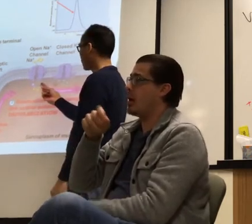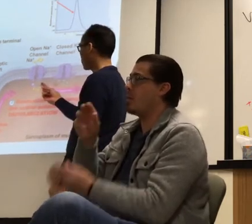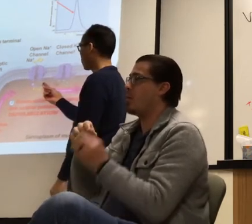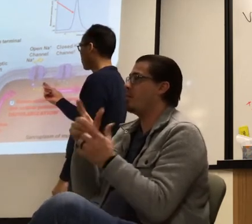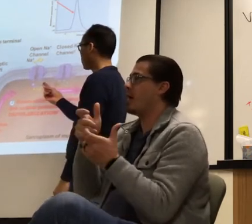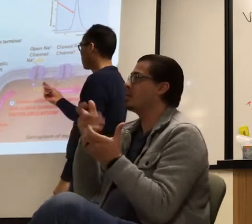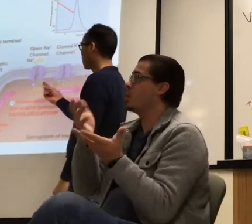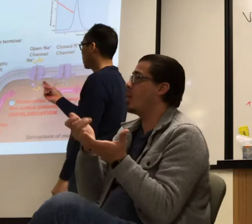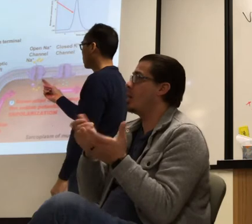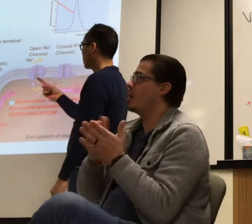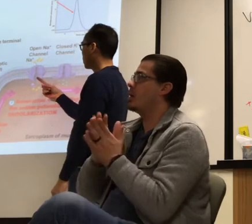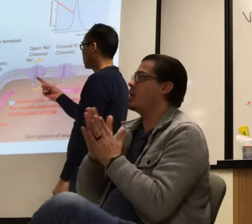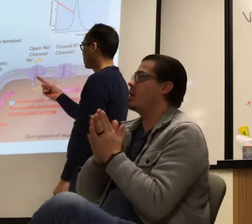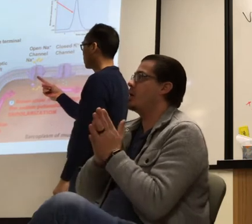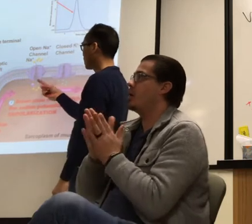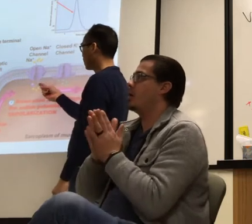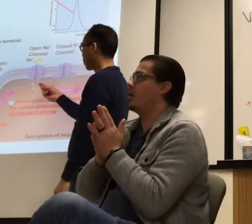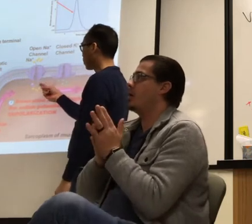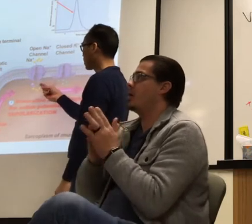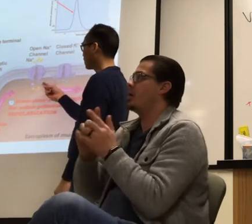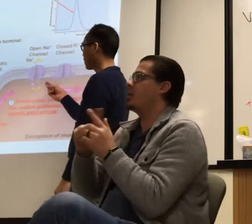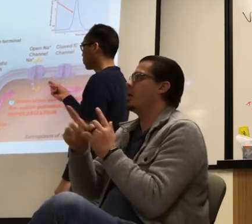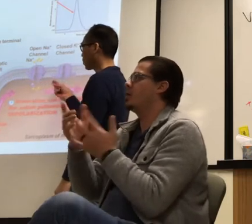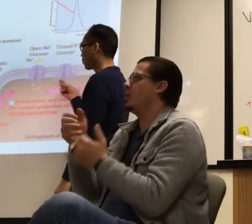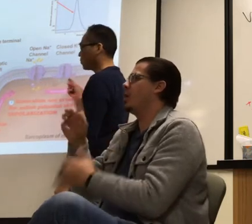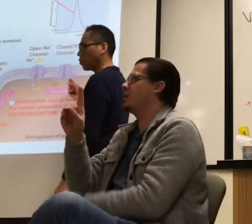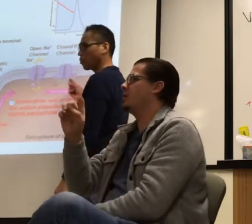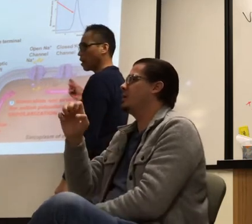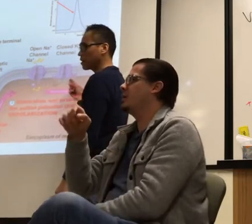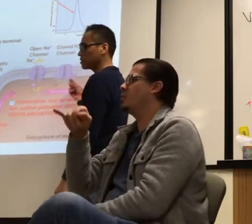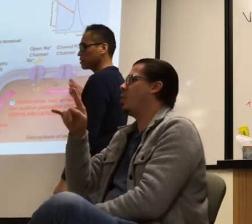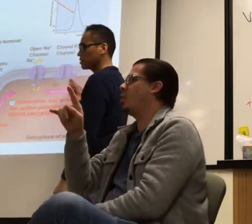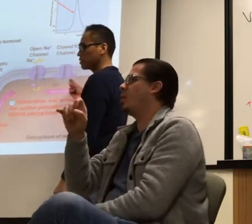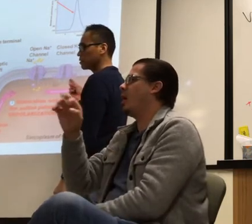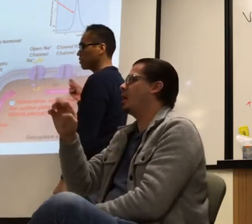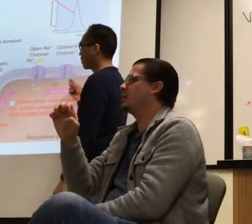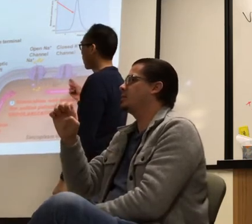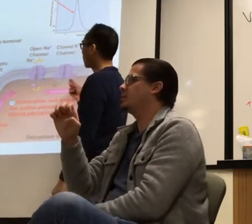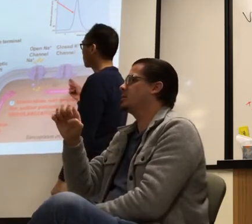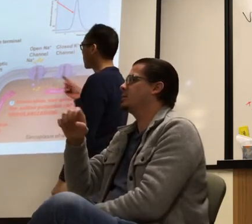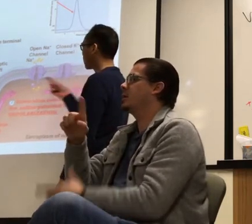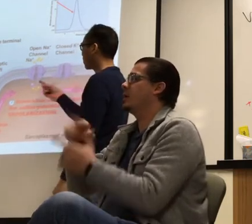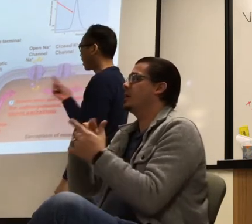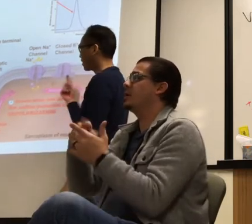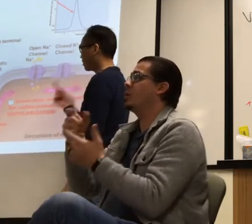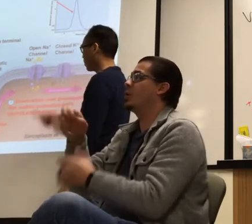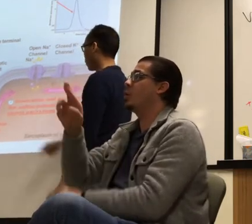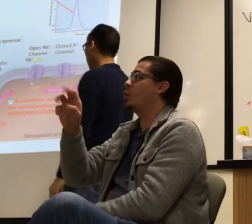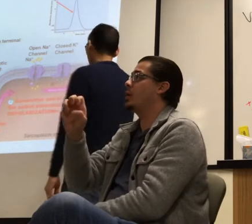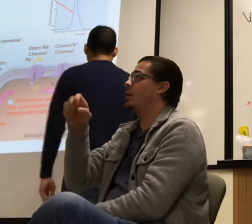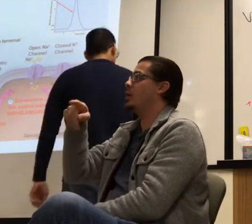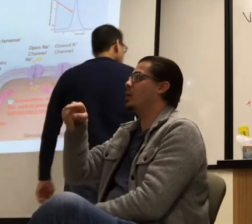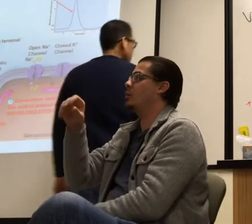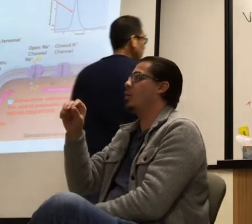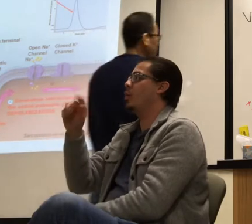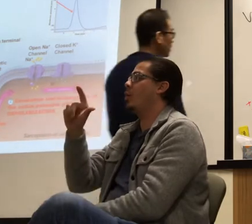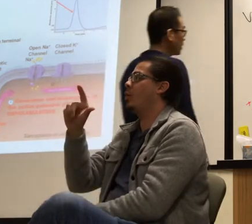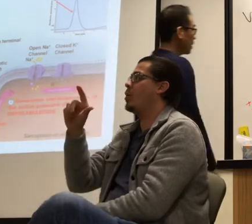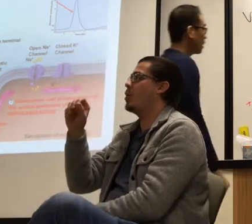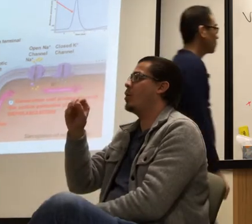faster, but then you want to depolarize, but then you want to repolarize. Okay, so that's why you kind of need both.